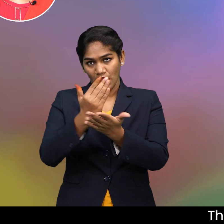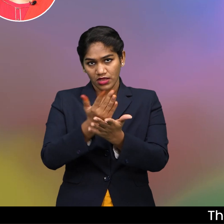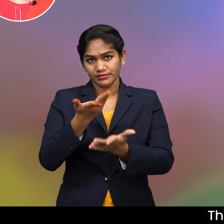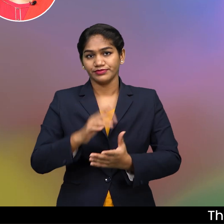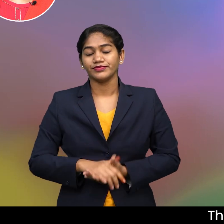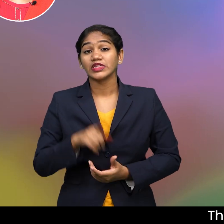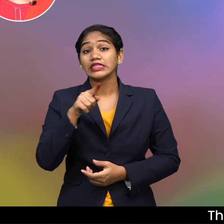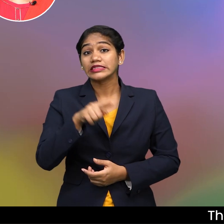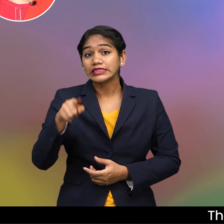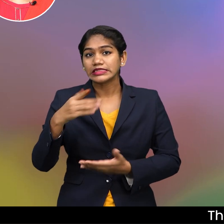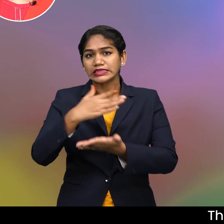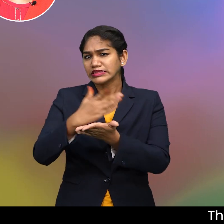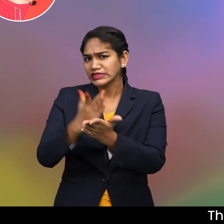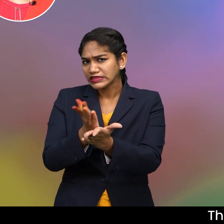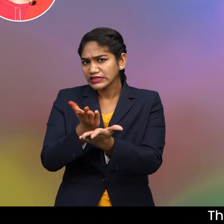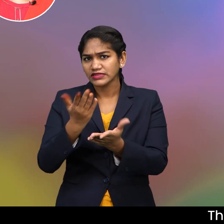These lobes